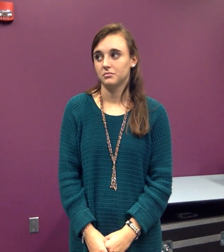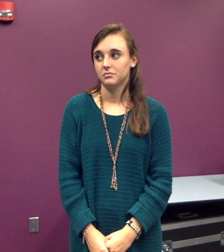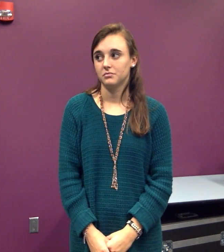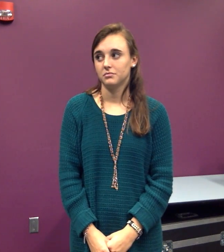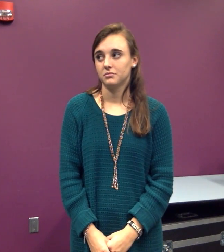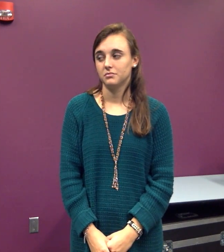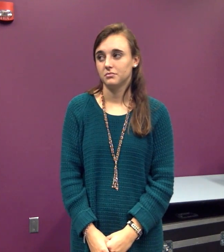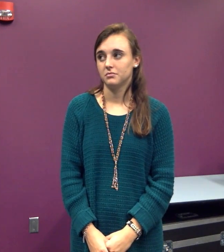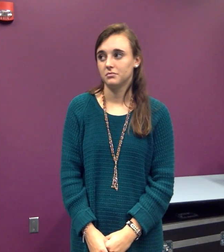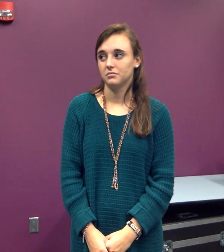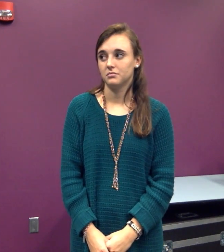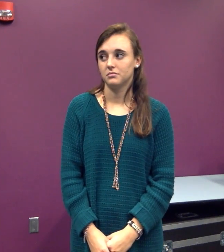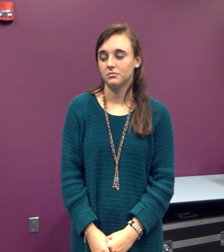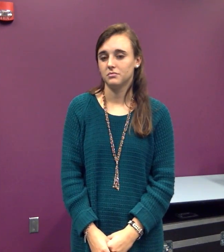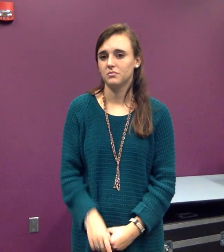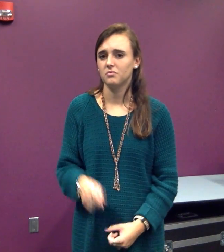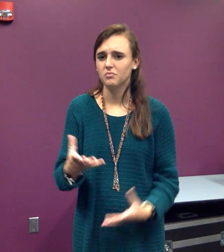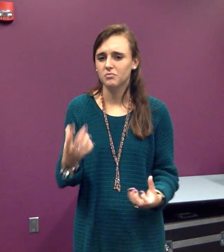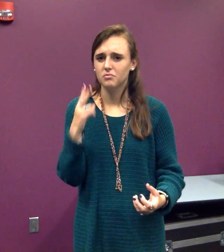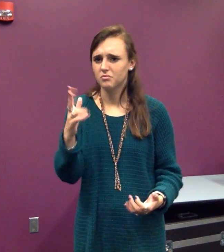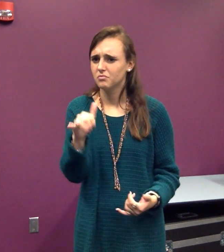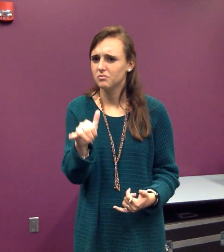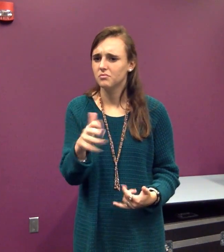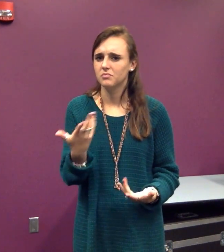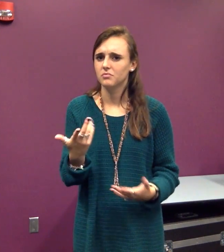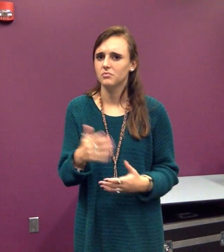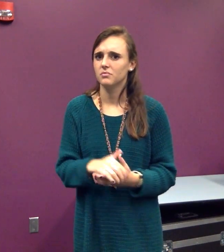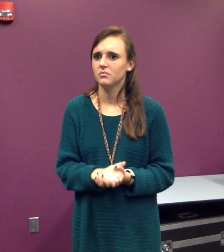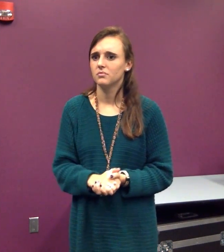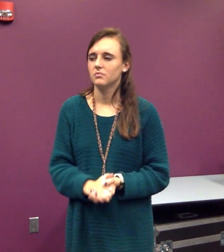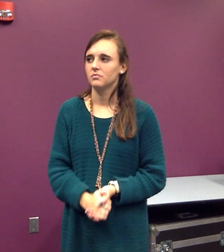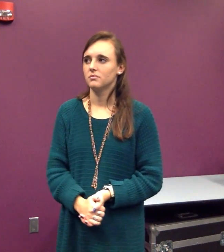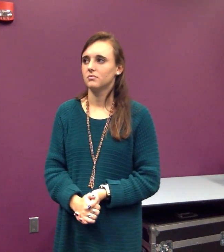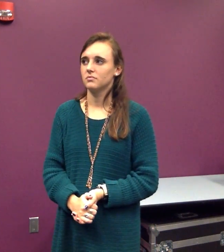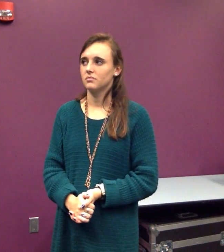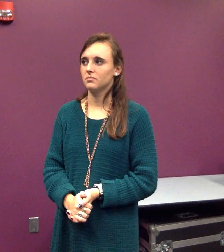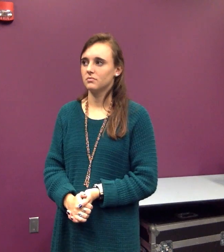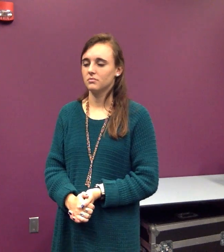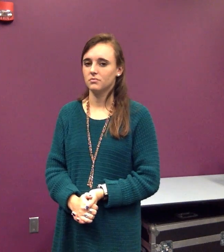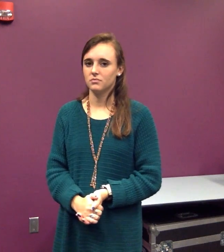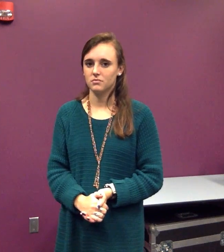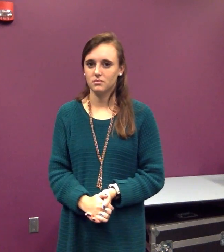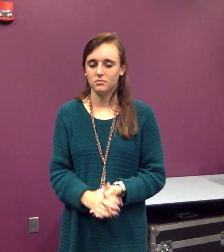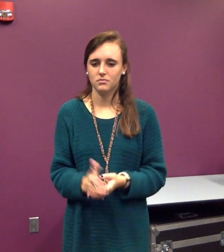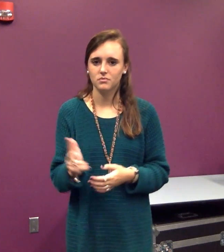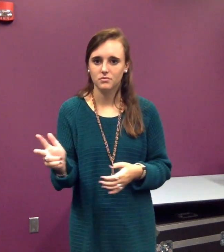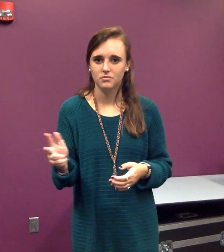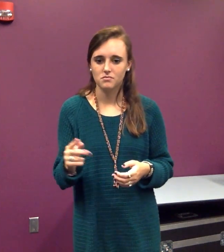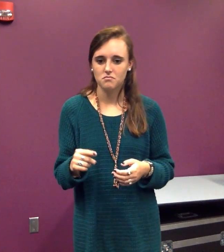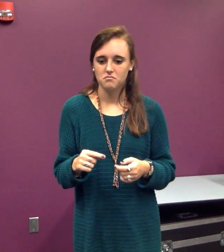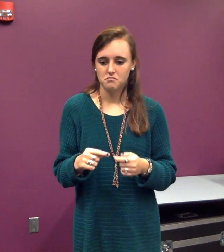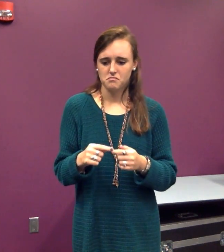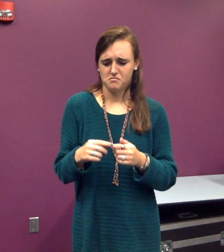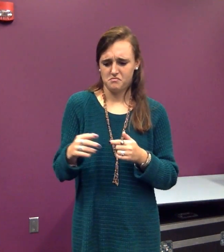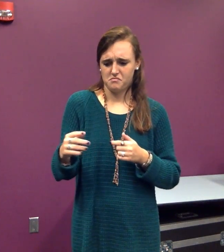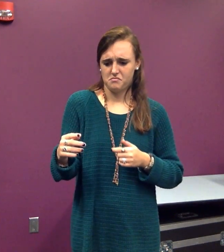I would like to see that sometime. Let's measure this. This is 5.5, and